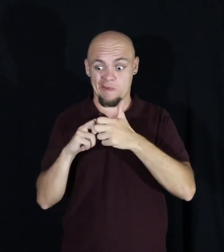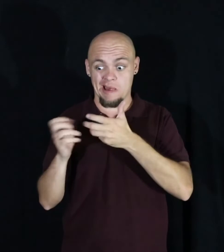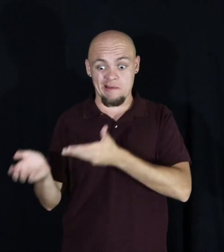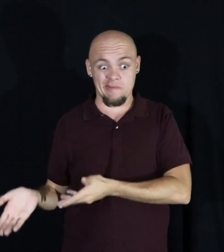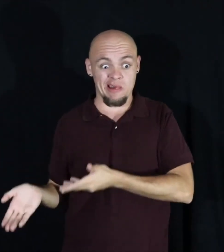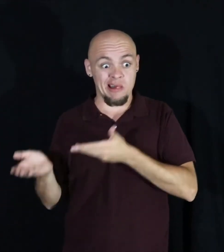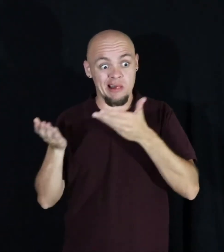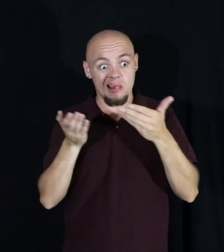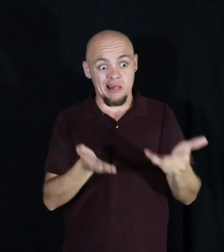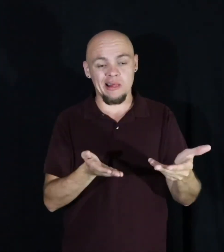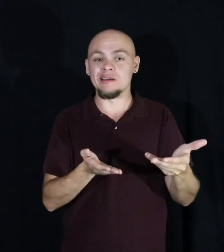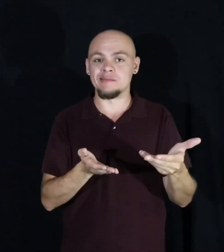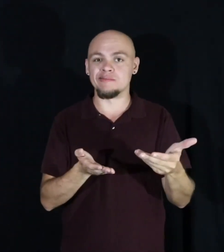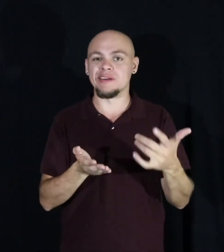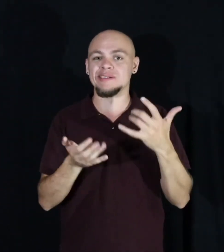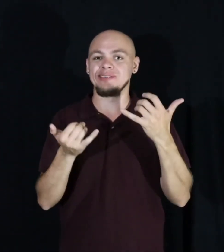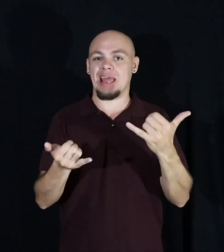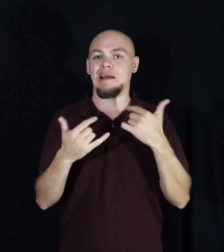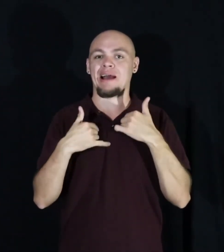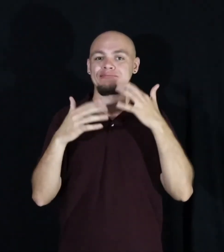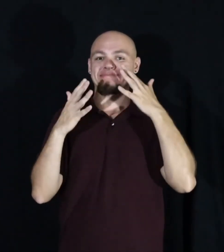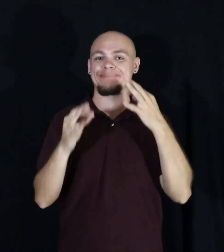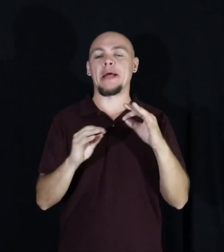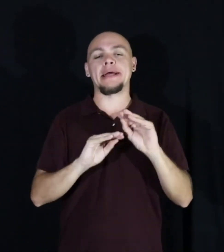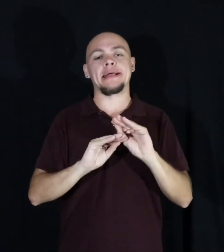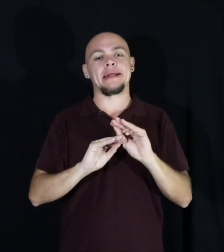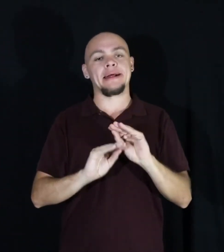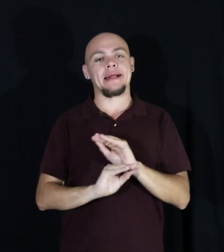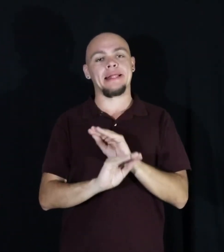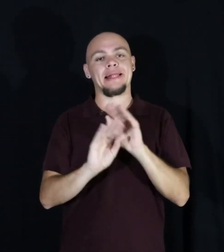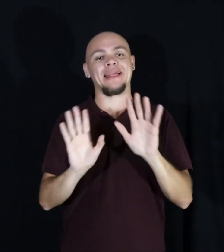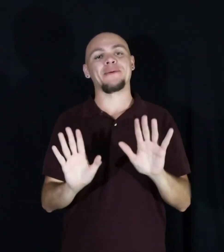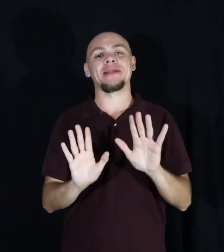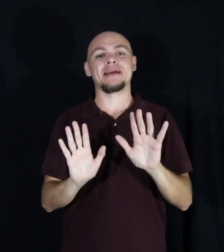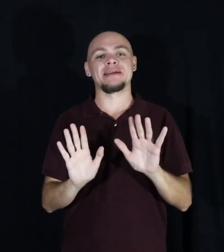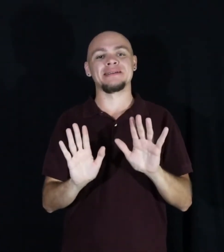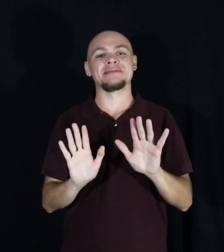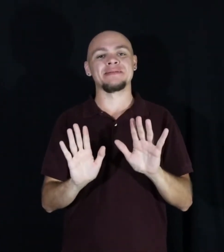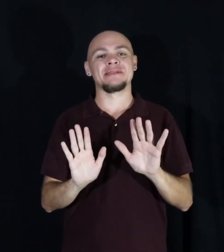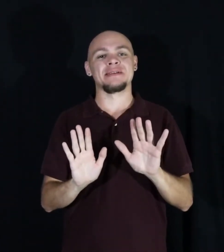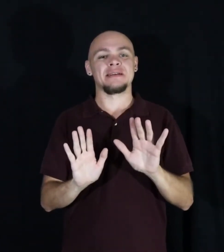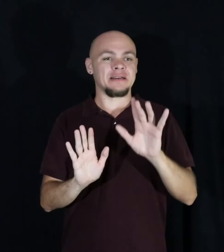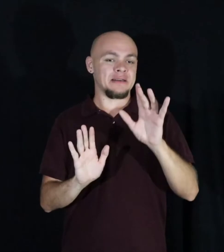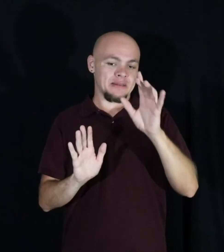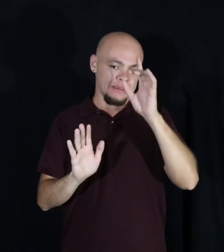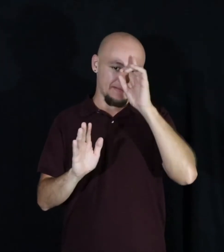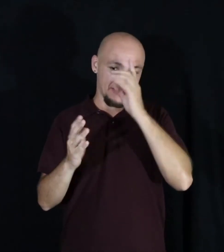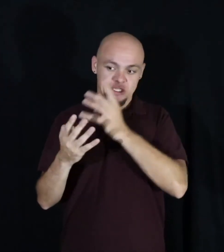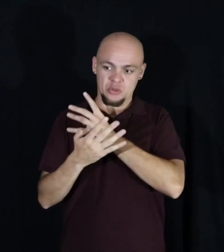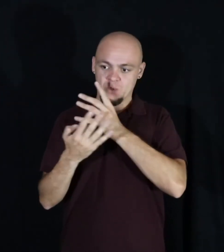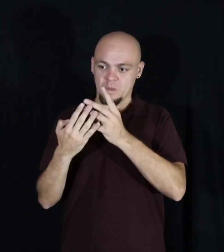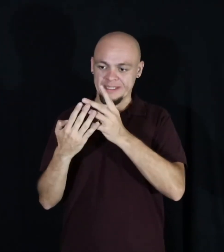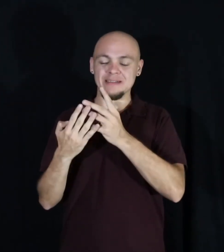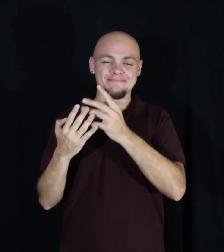But I choose clarity now. I choose to shine a light on the mental prison that is my